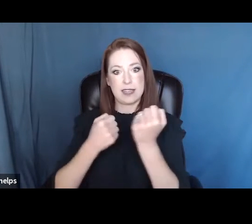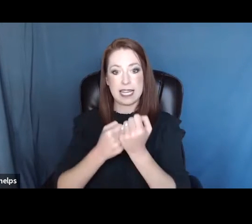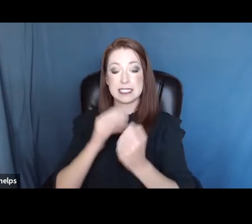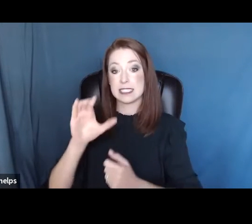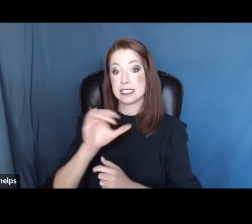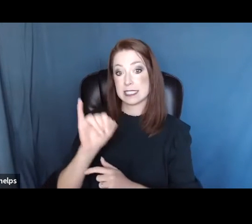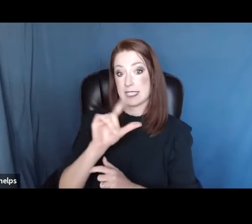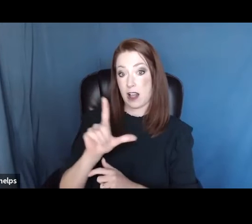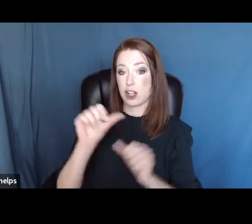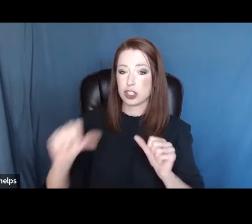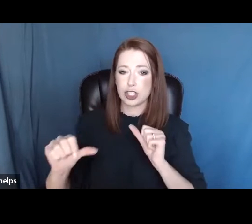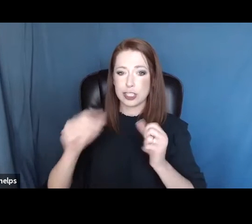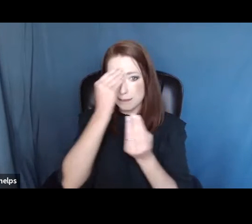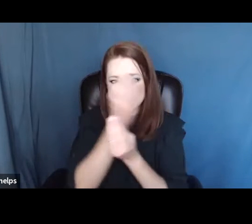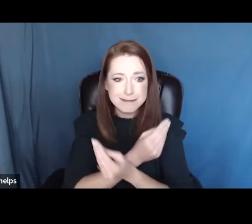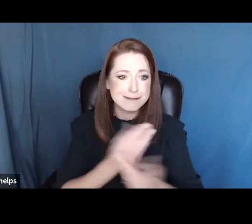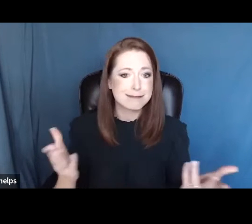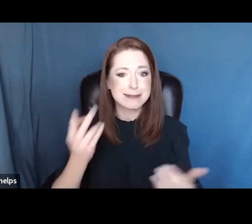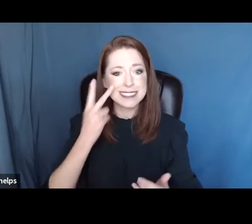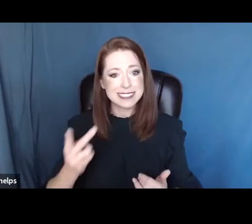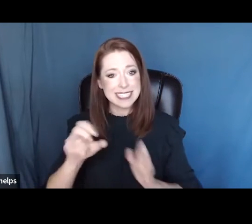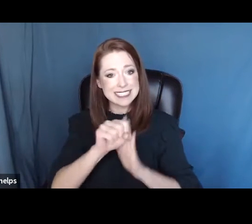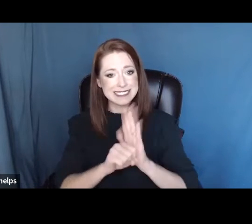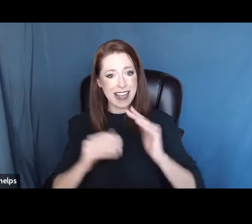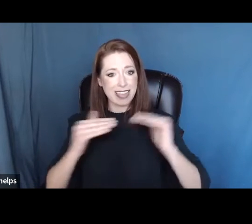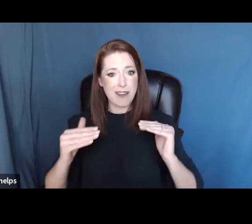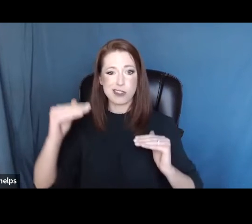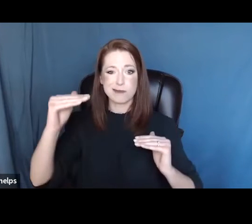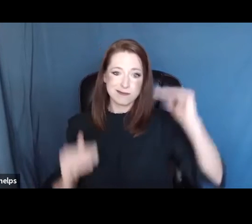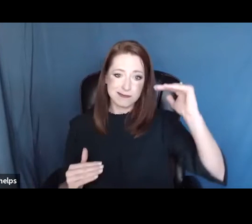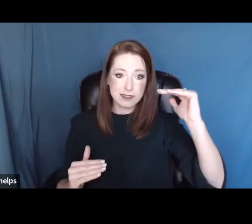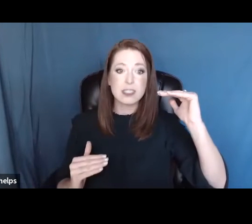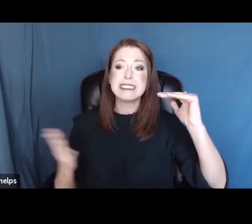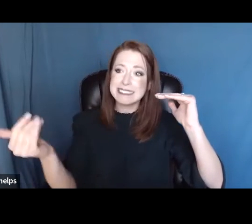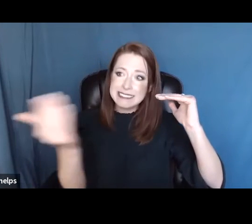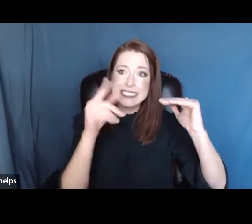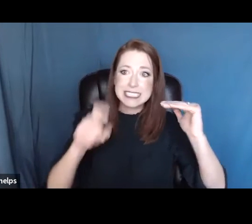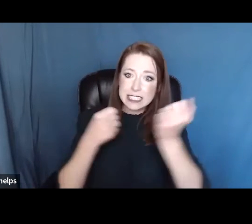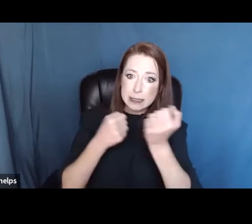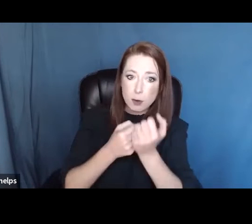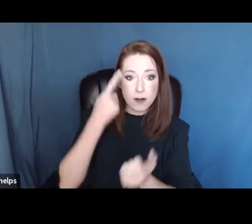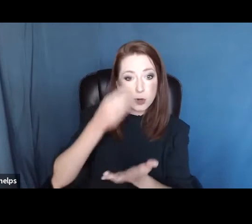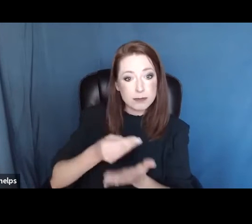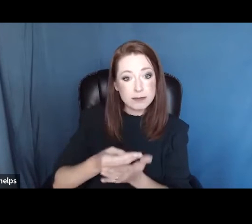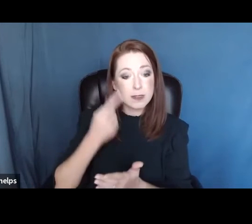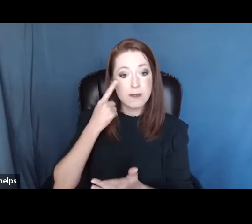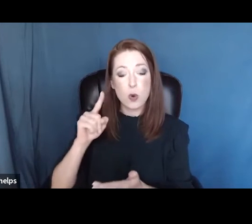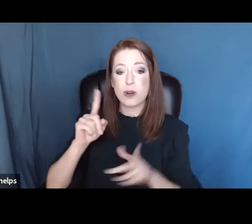to communicate state level disproportionate impact to secure funding streams for emergency transitions pilot